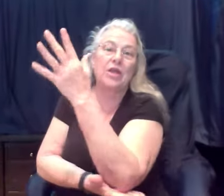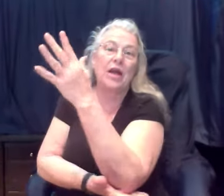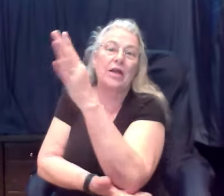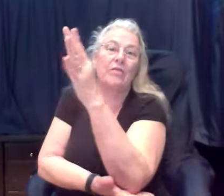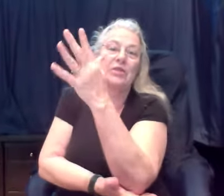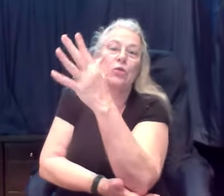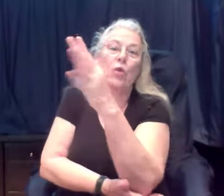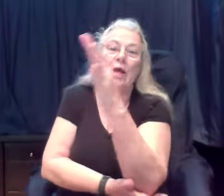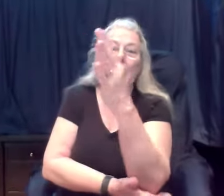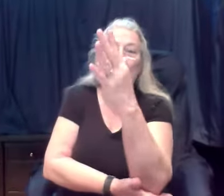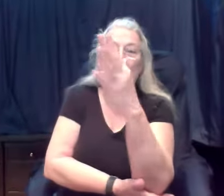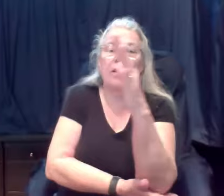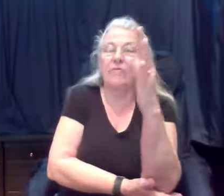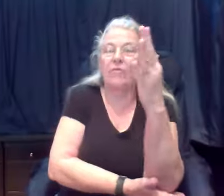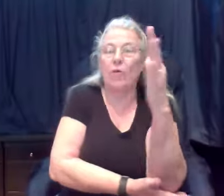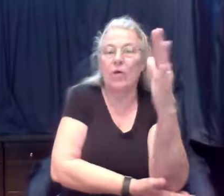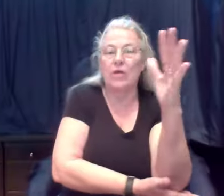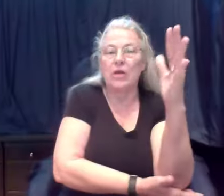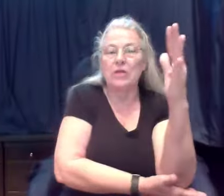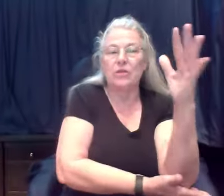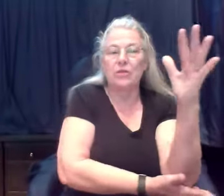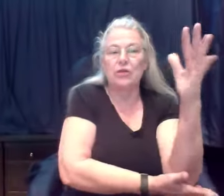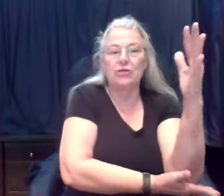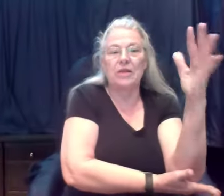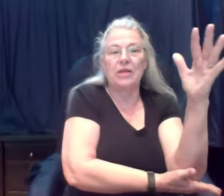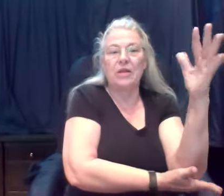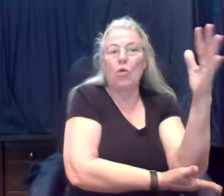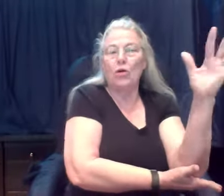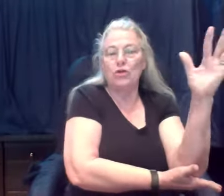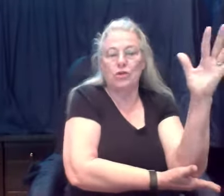kind of a swing back and forth so that you see the orchard.